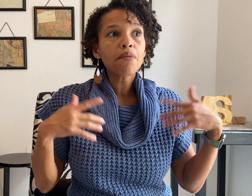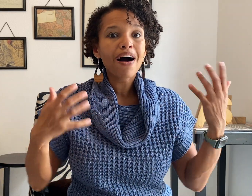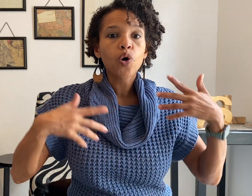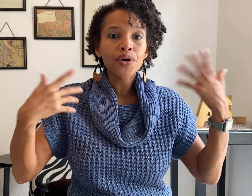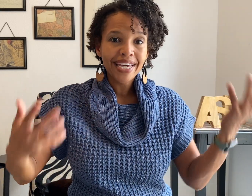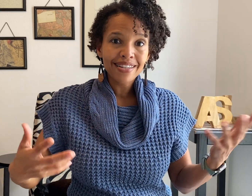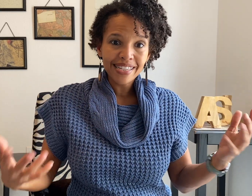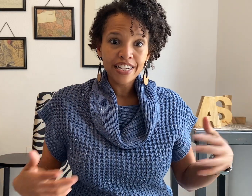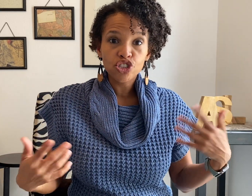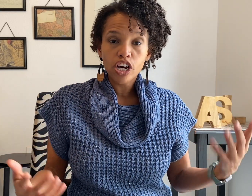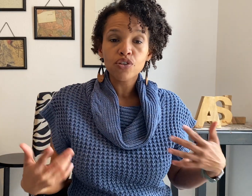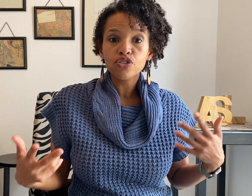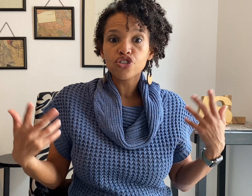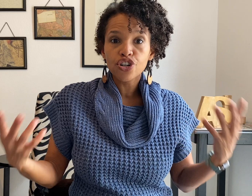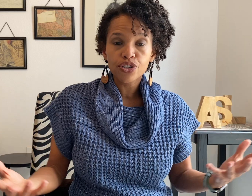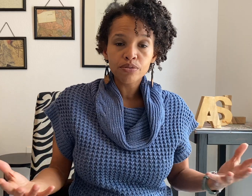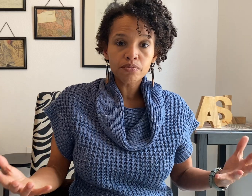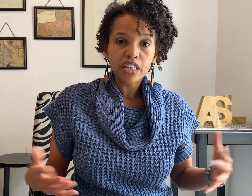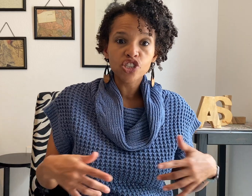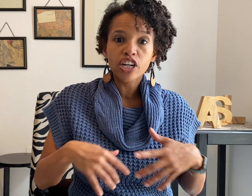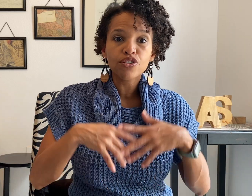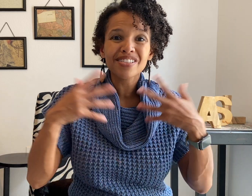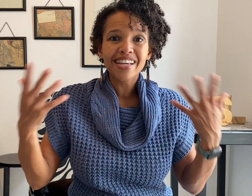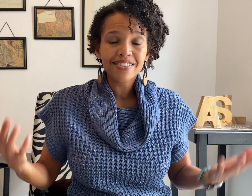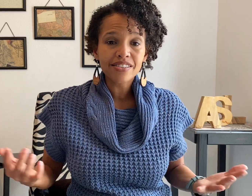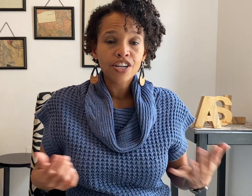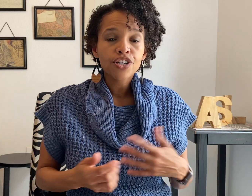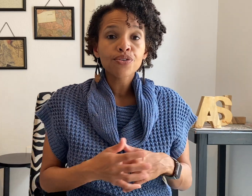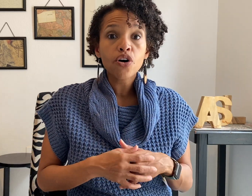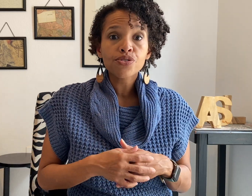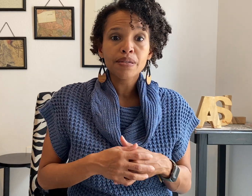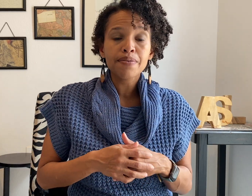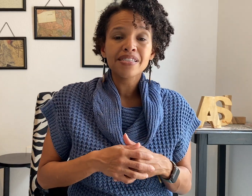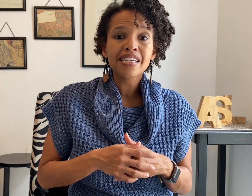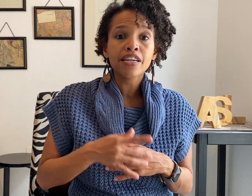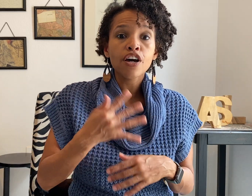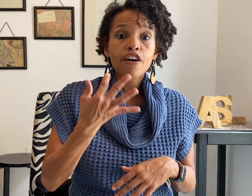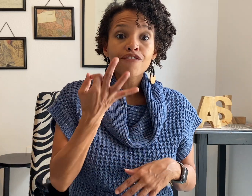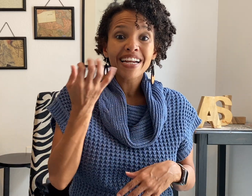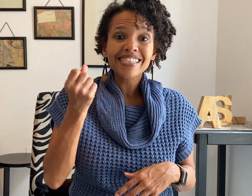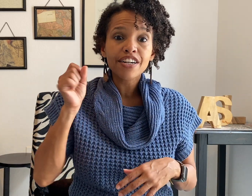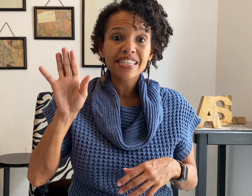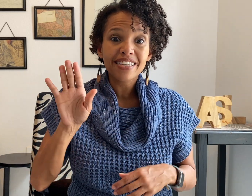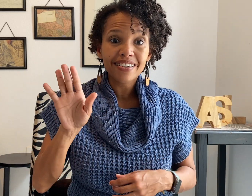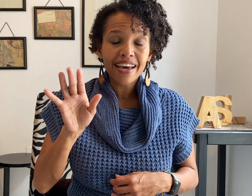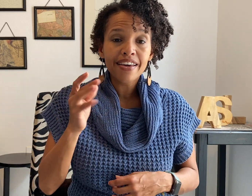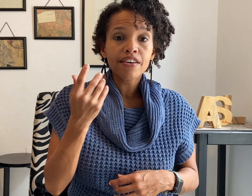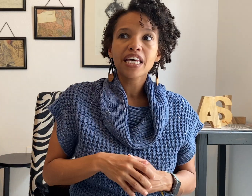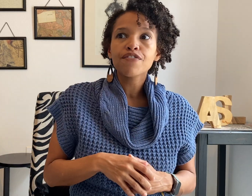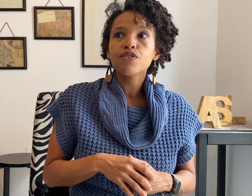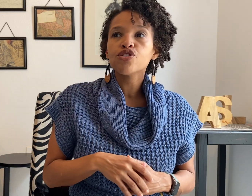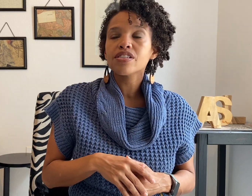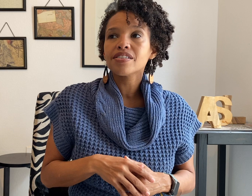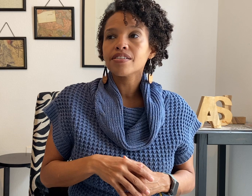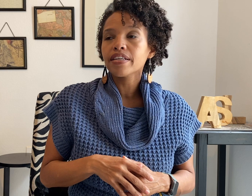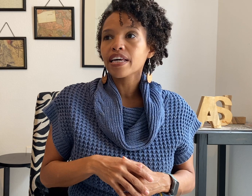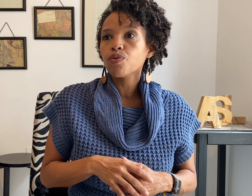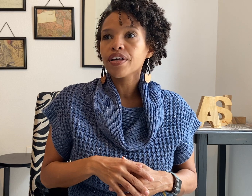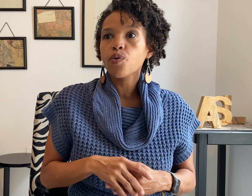about weekends in a general term, in a general sense, you'll also sometimes see Friday, Saturday, Sunday. Like if you just like what do you